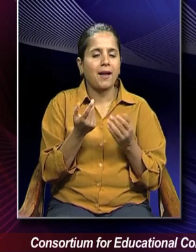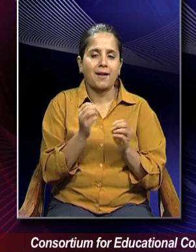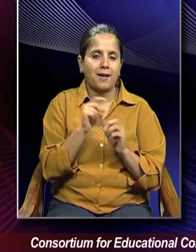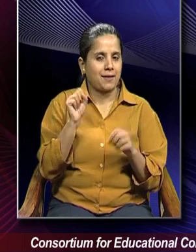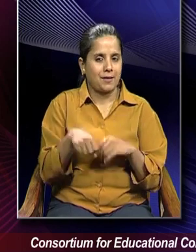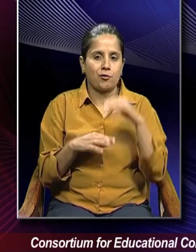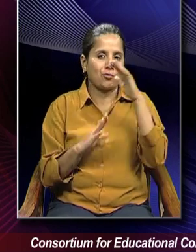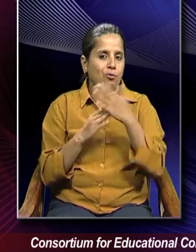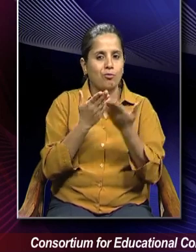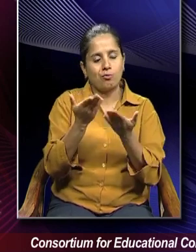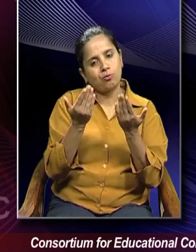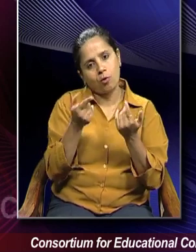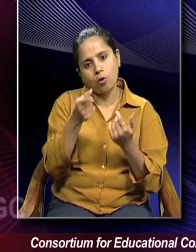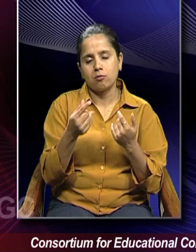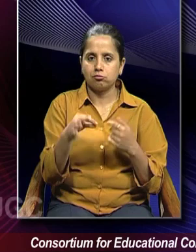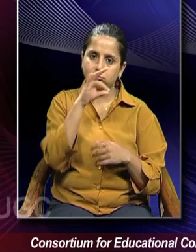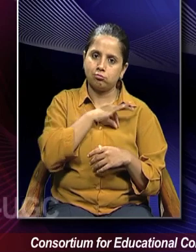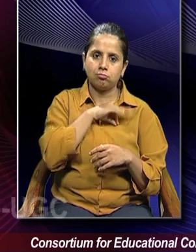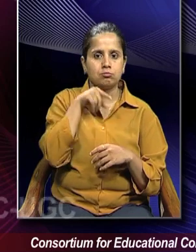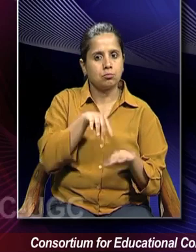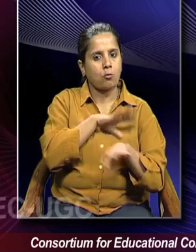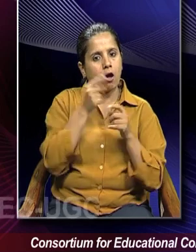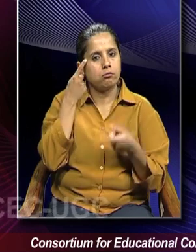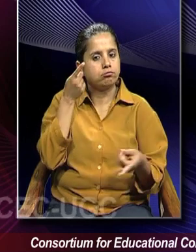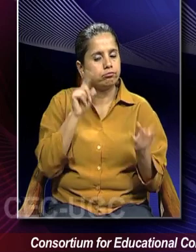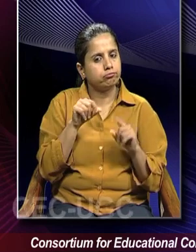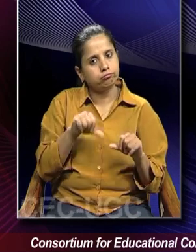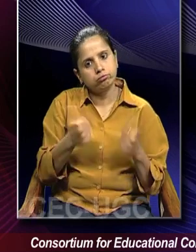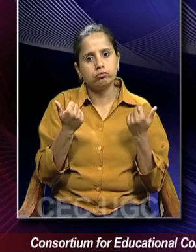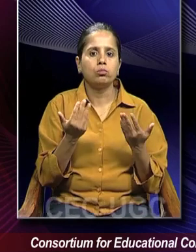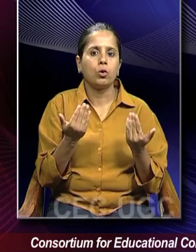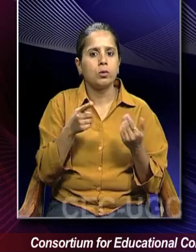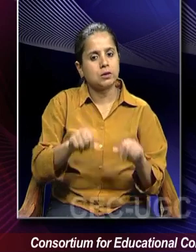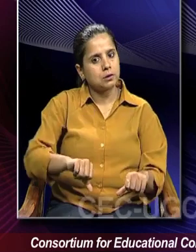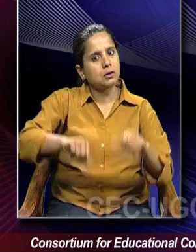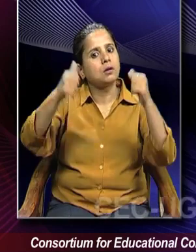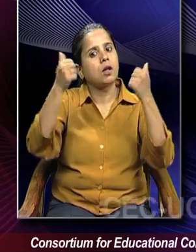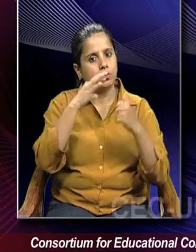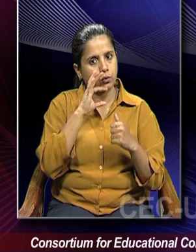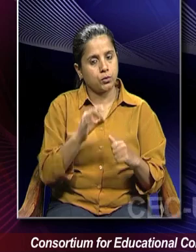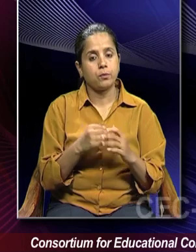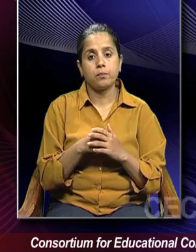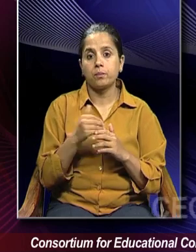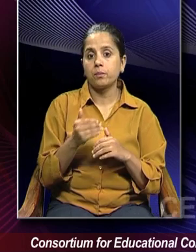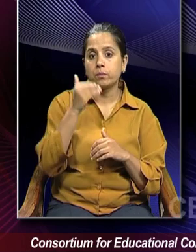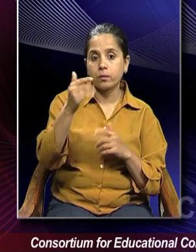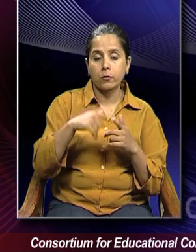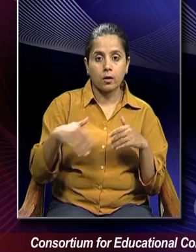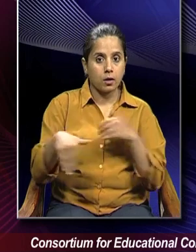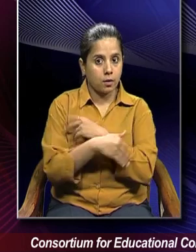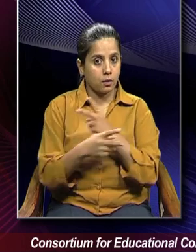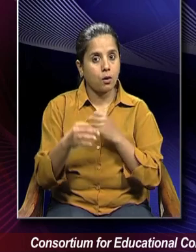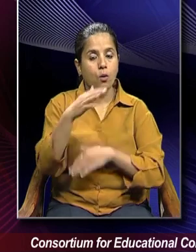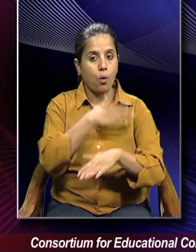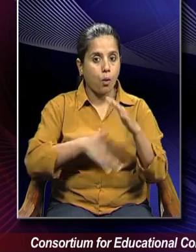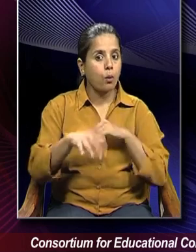you from gaining the strategic advantage, from getting the success. So, the forward engineering for an organization